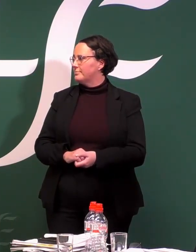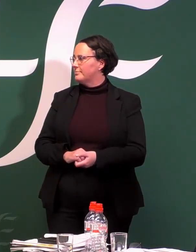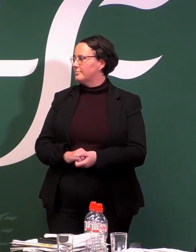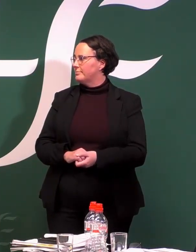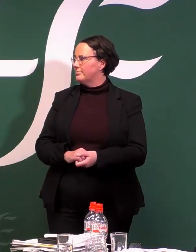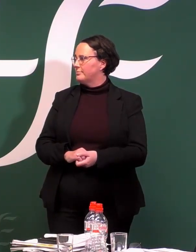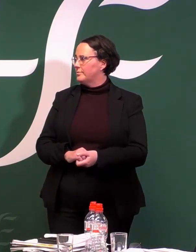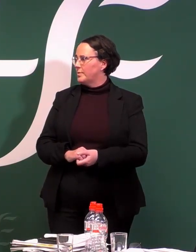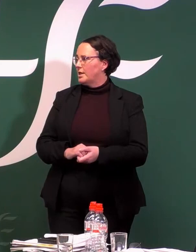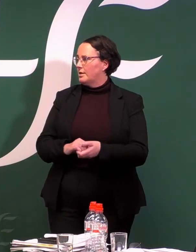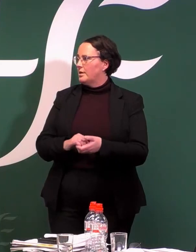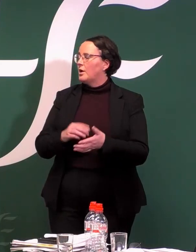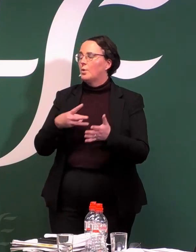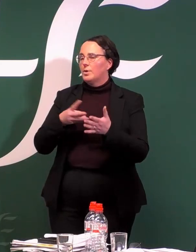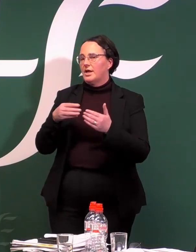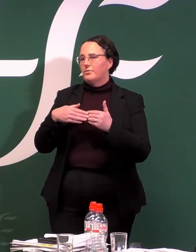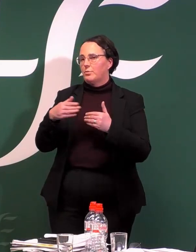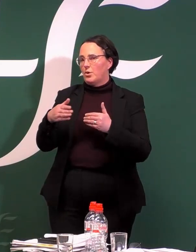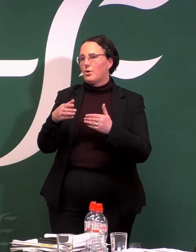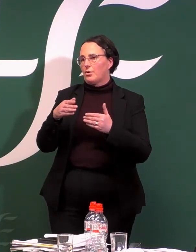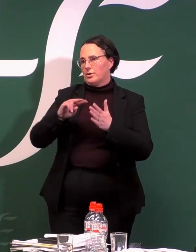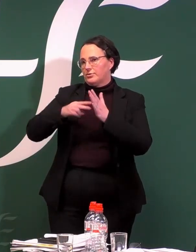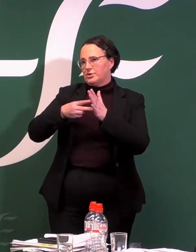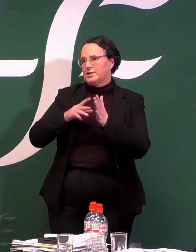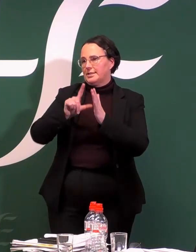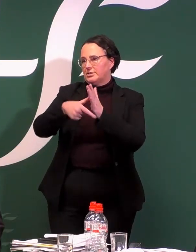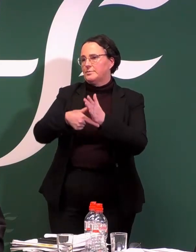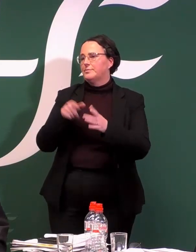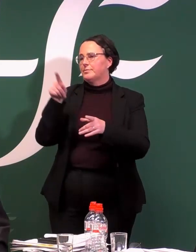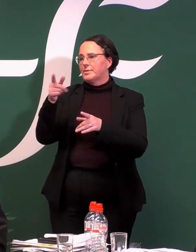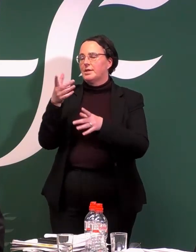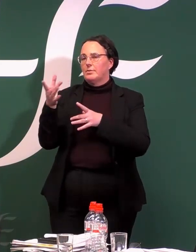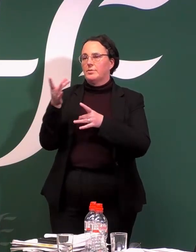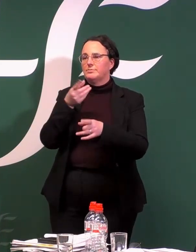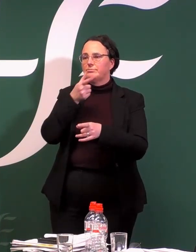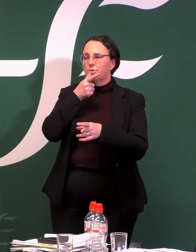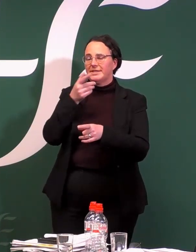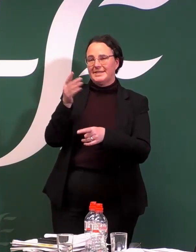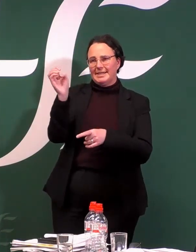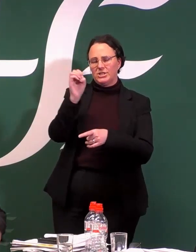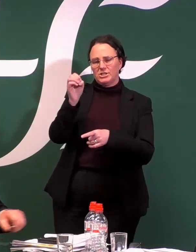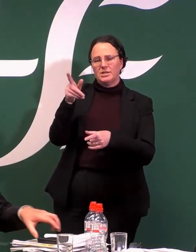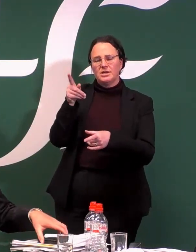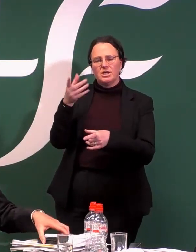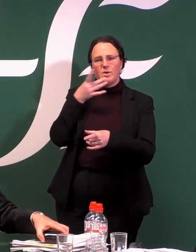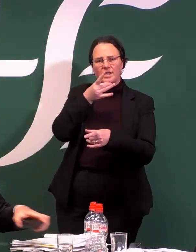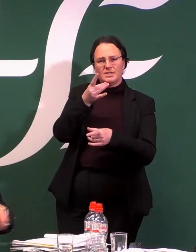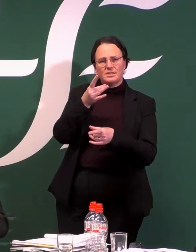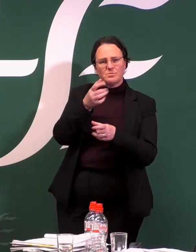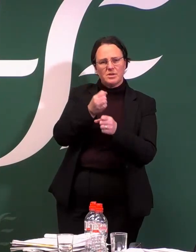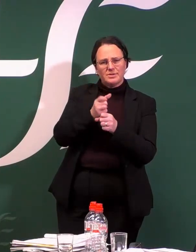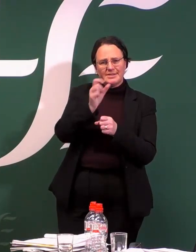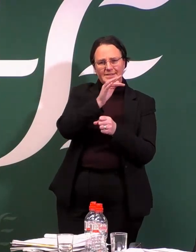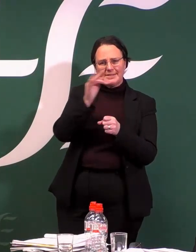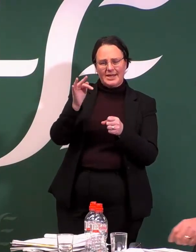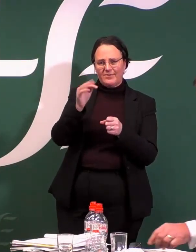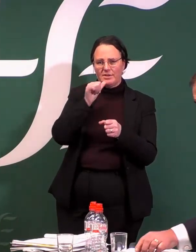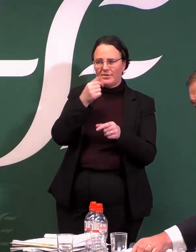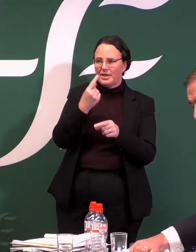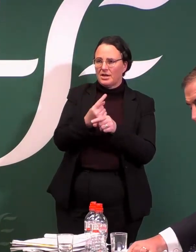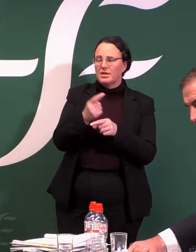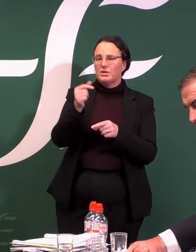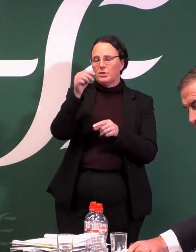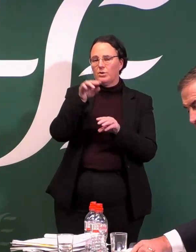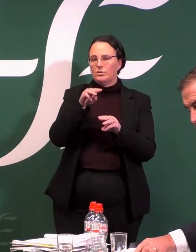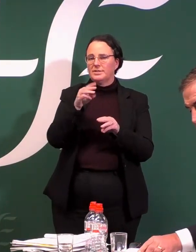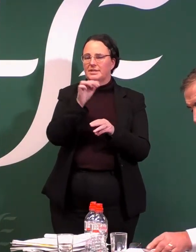láthair. Quick question for you. A couple of weeks ago, you said staff absences, people, presenting with